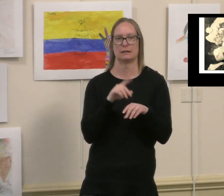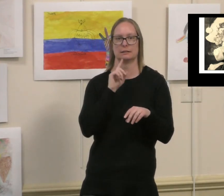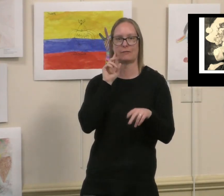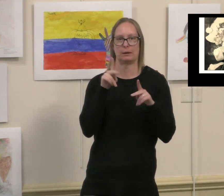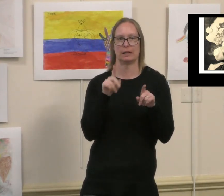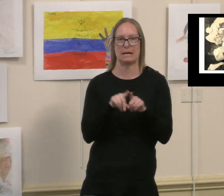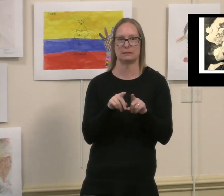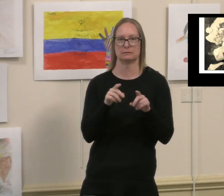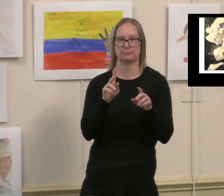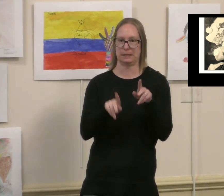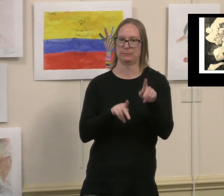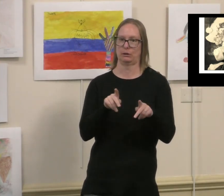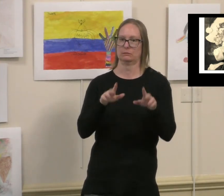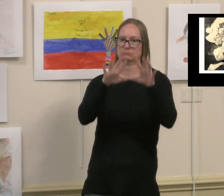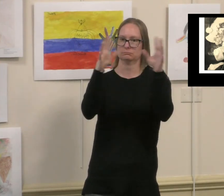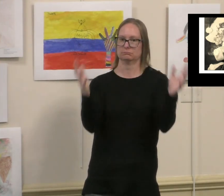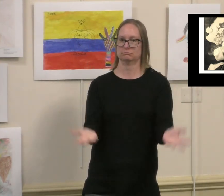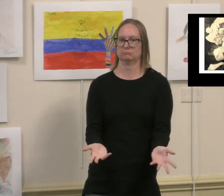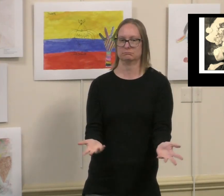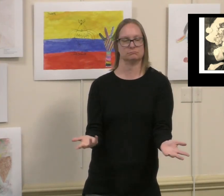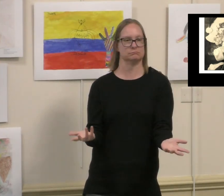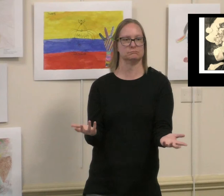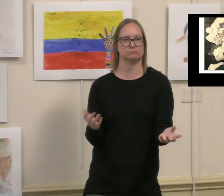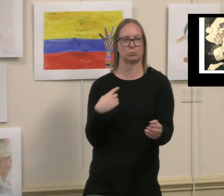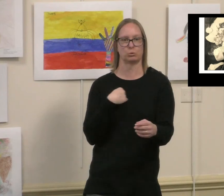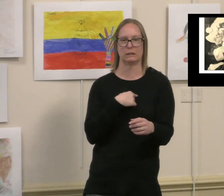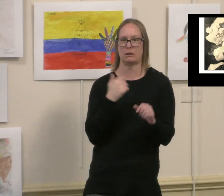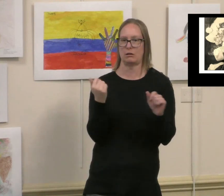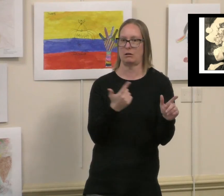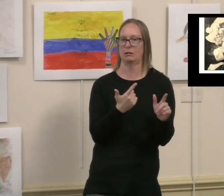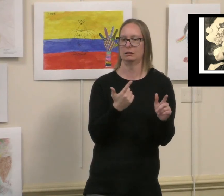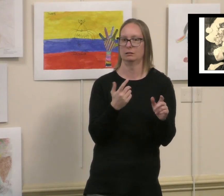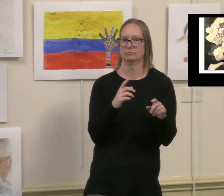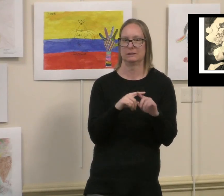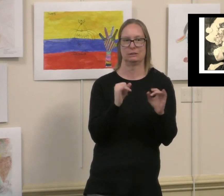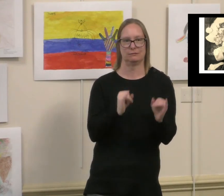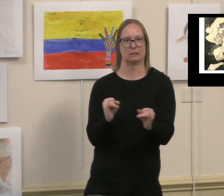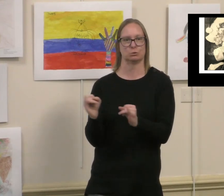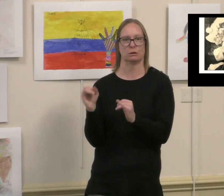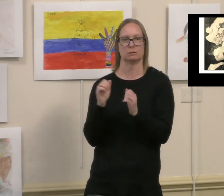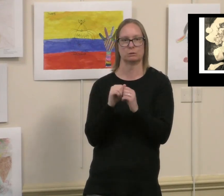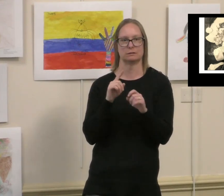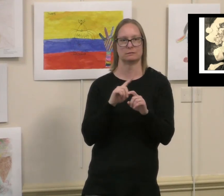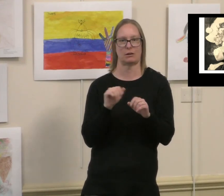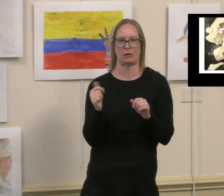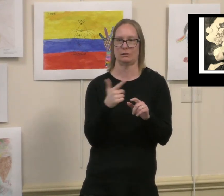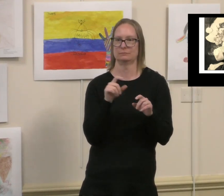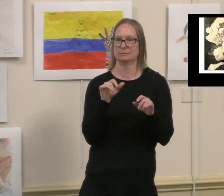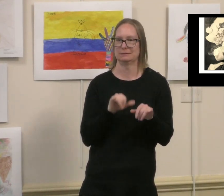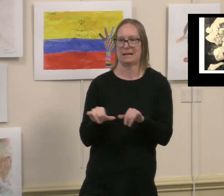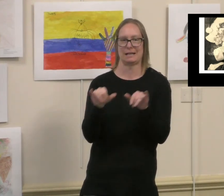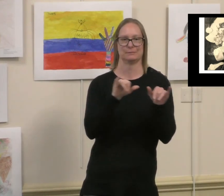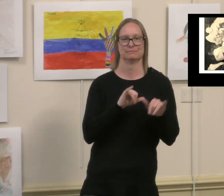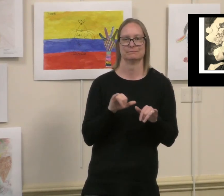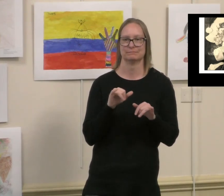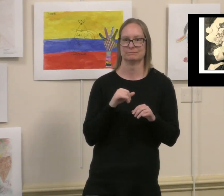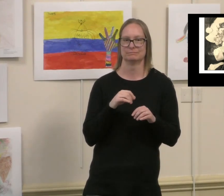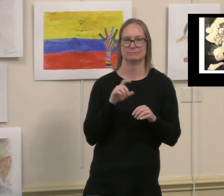on hearing. And I think if we could all just take a step back and look at deaf people, as individuals, and we're